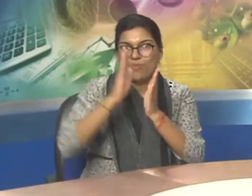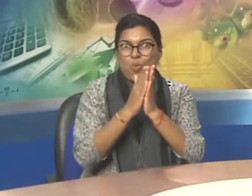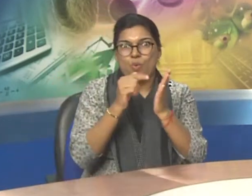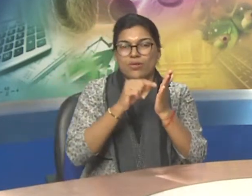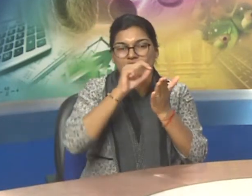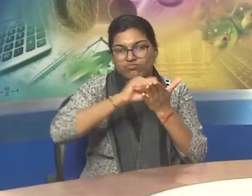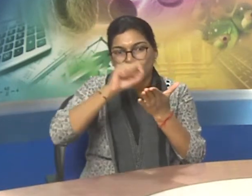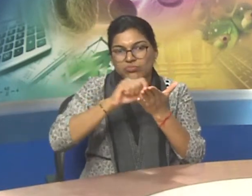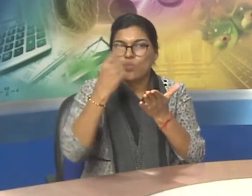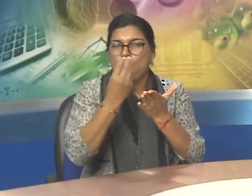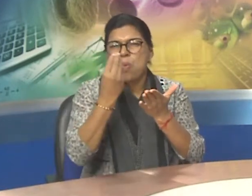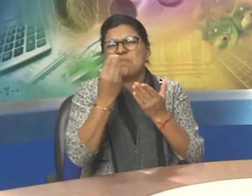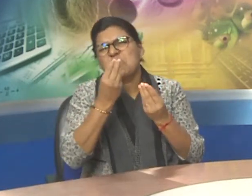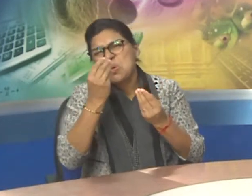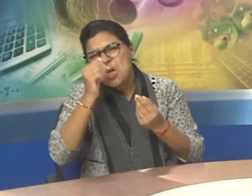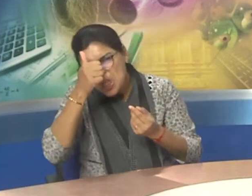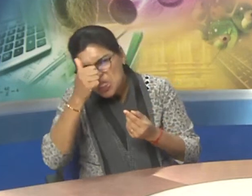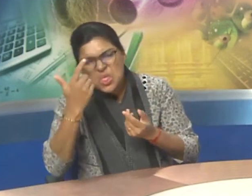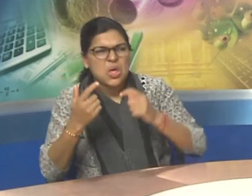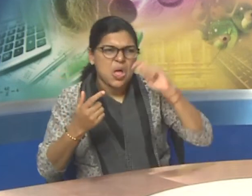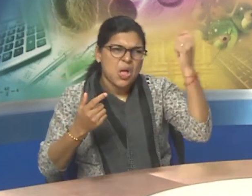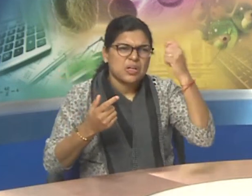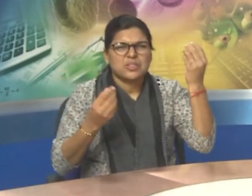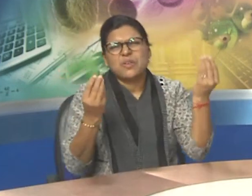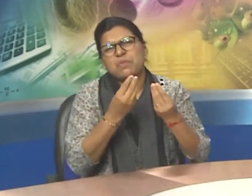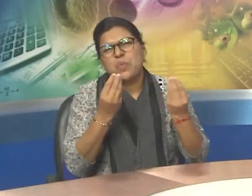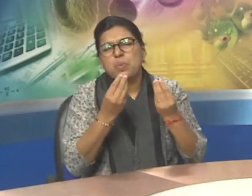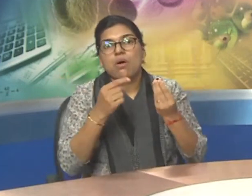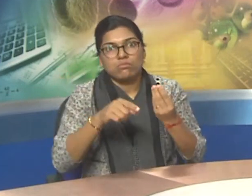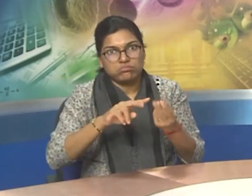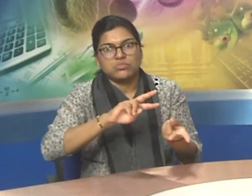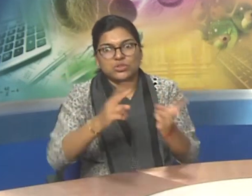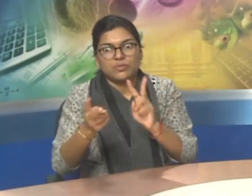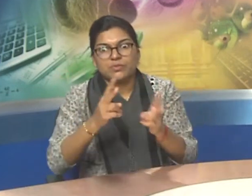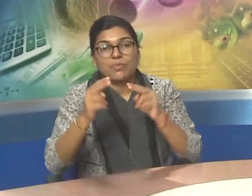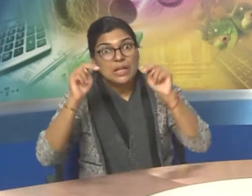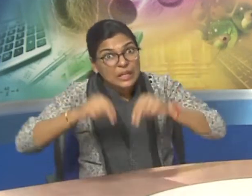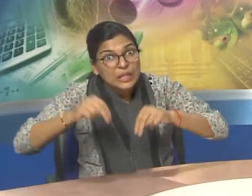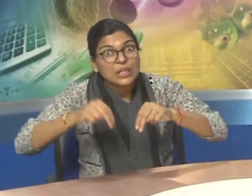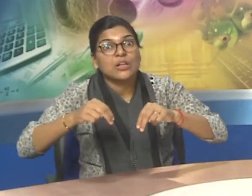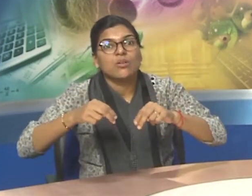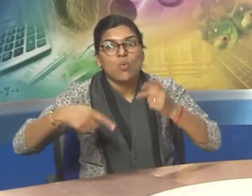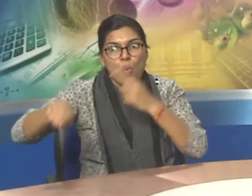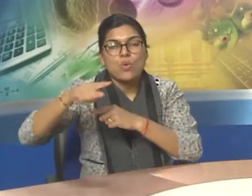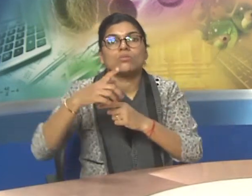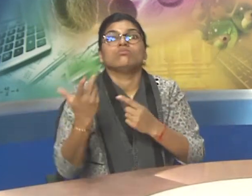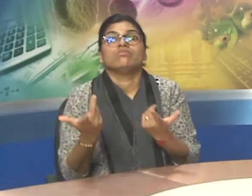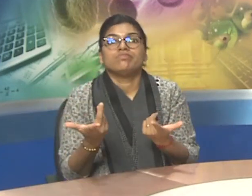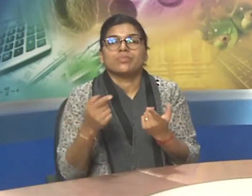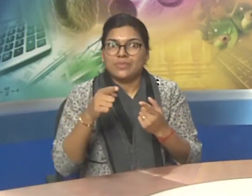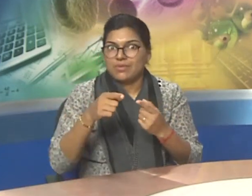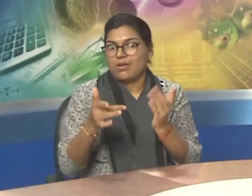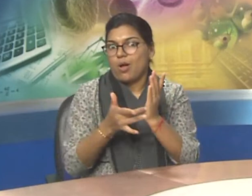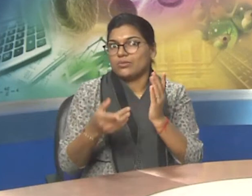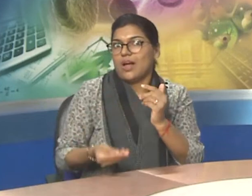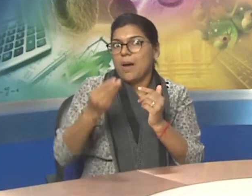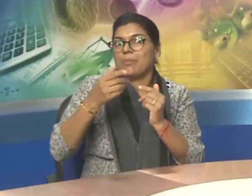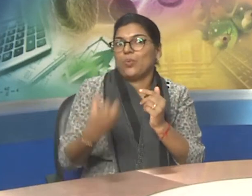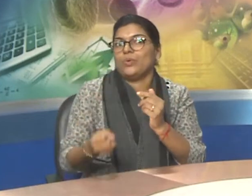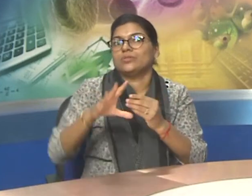means according to the need of the medium, like Hindi, English, Gujarati, Marathi, Bengali. So